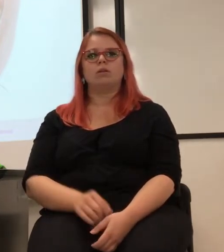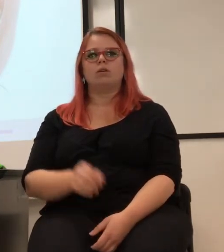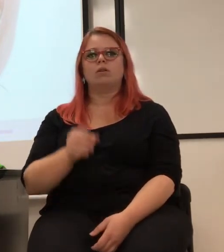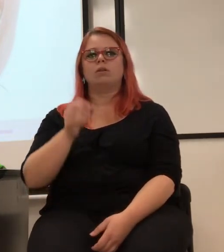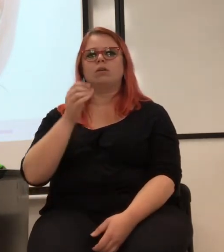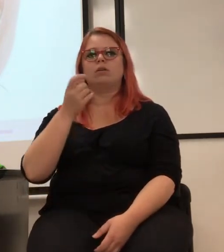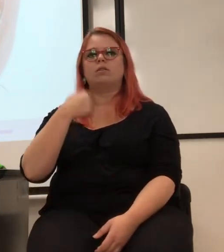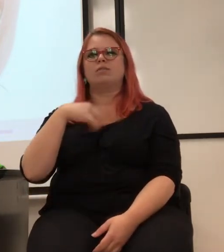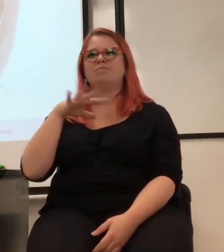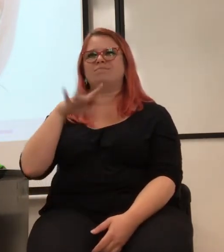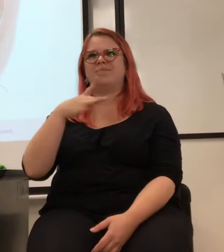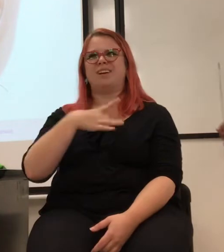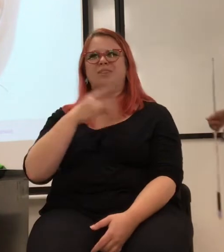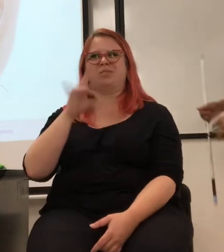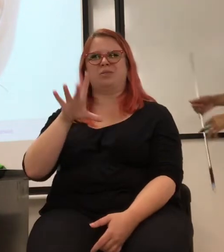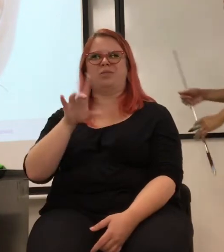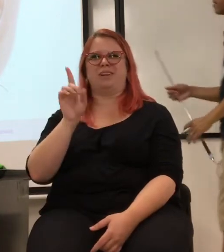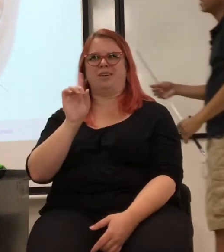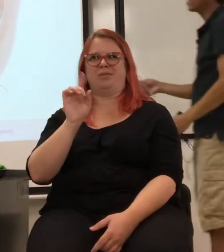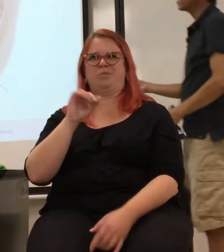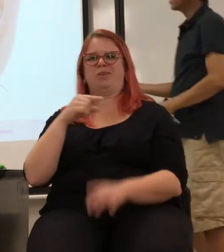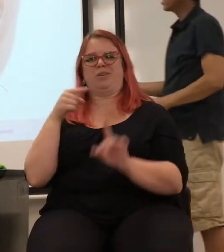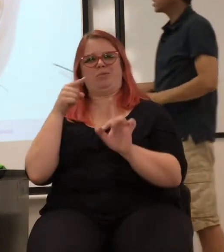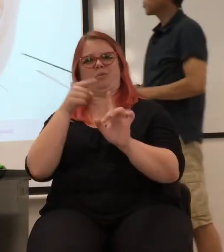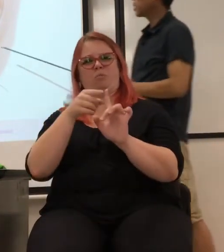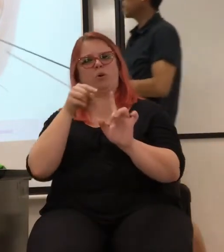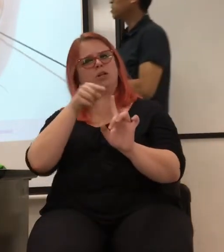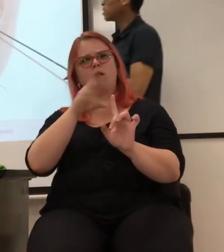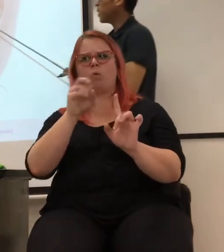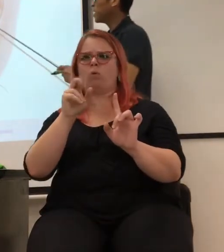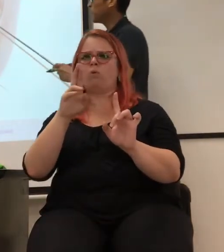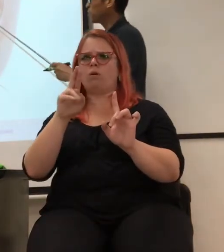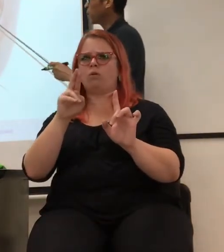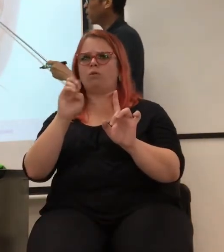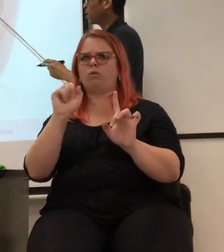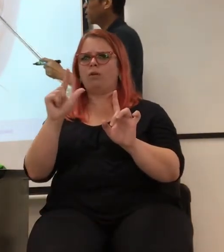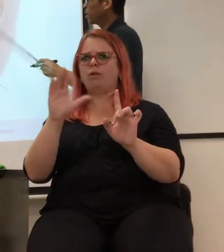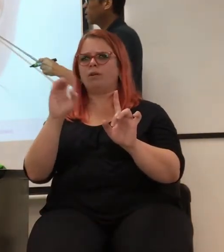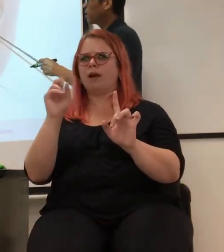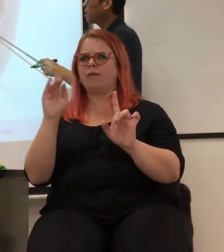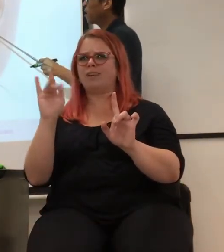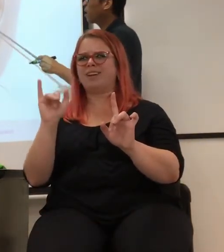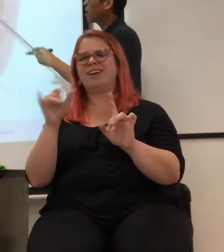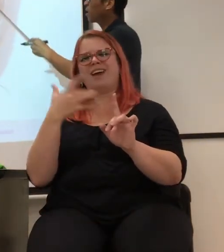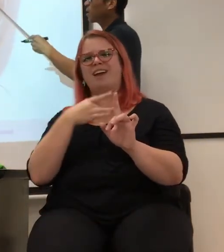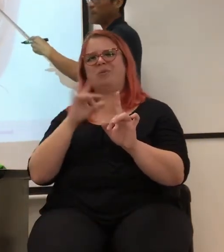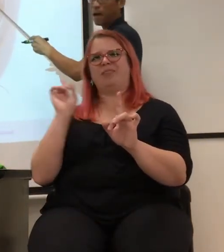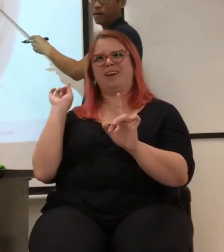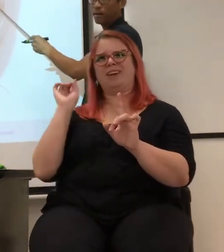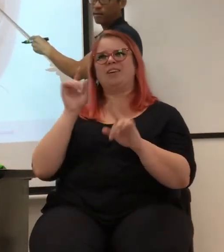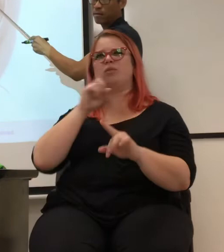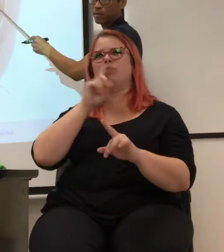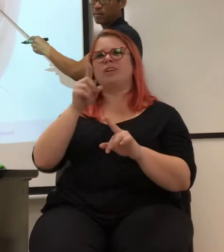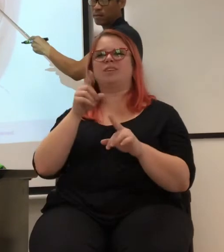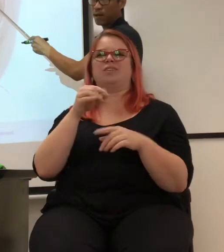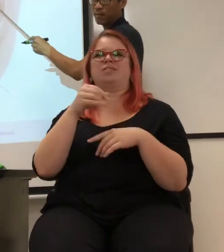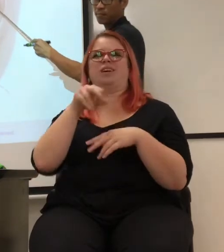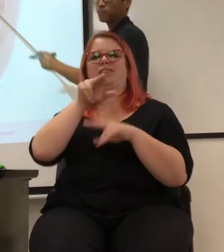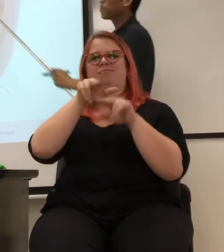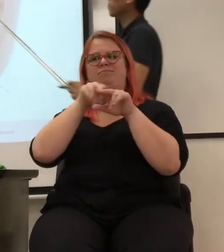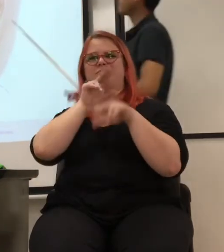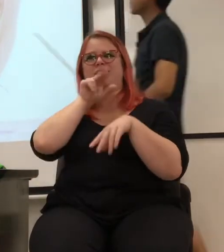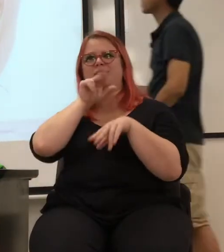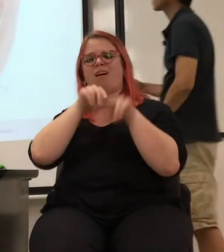Now, I kind of don't like where they indicate the oral cavity. It's pretty much the space between tongue, palate,